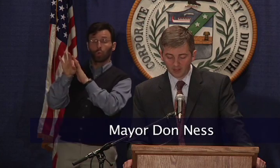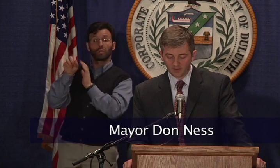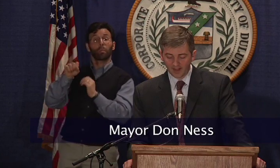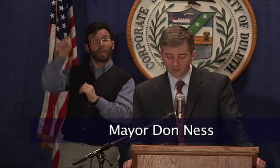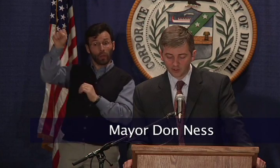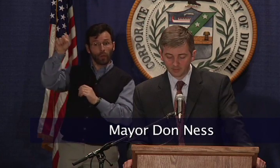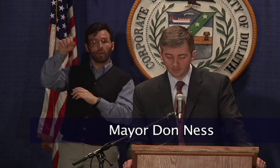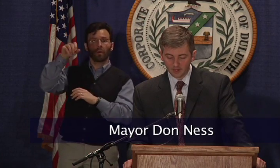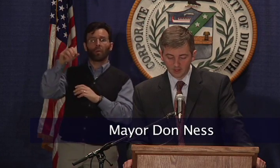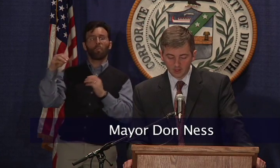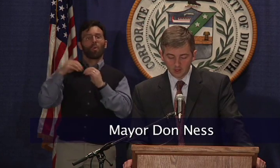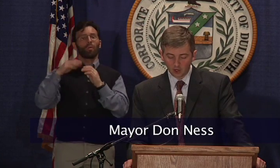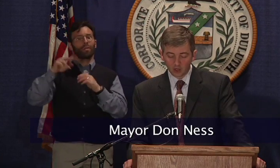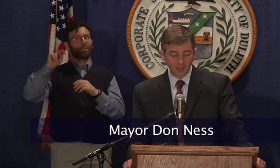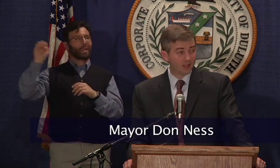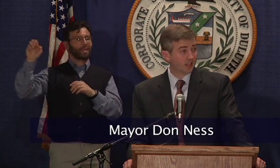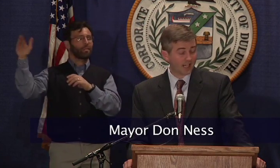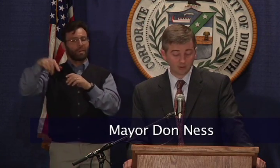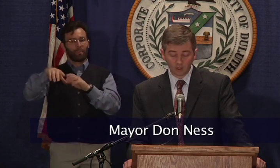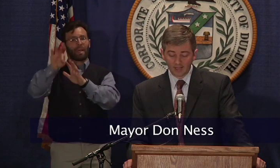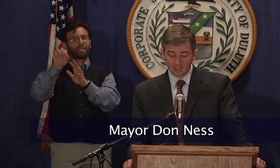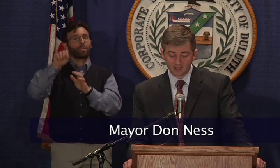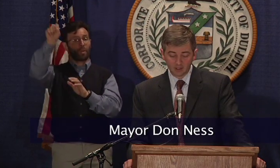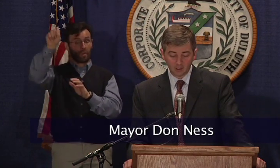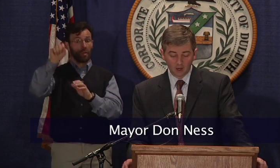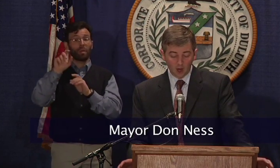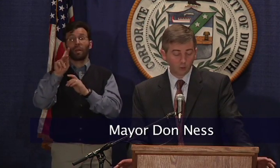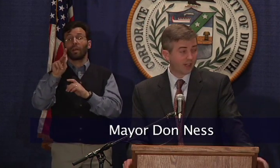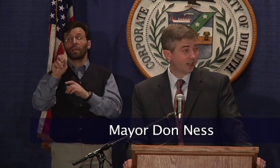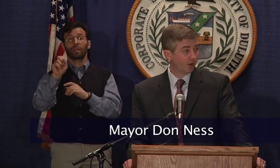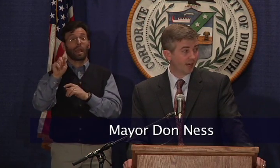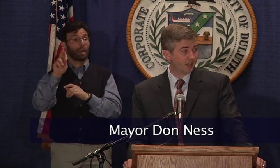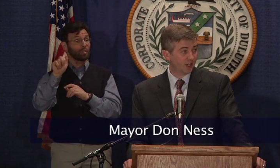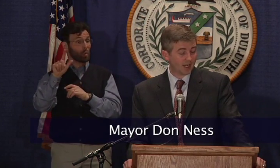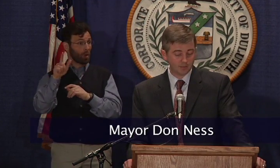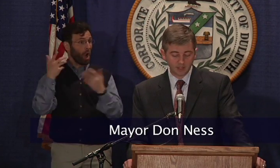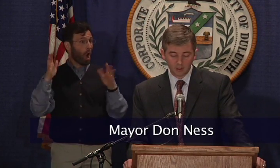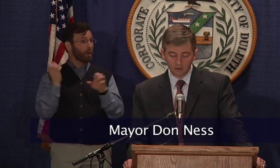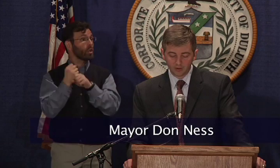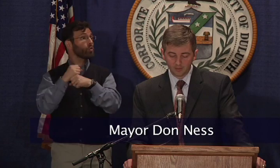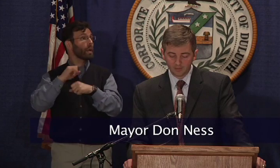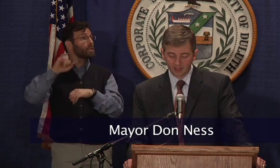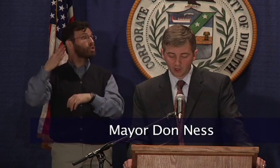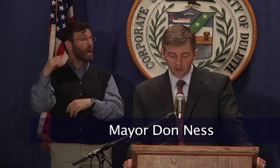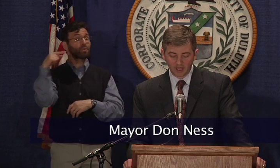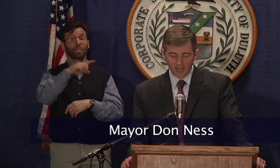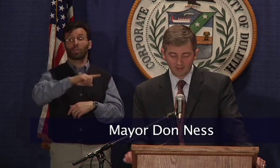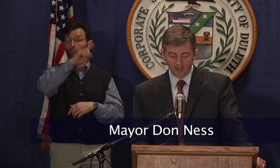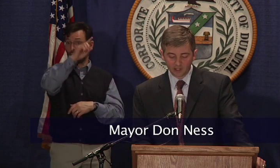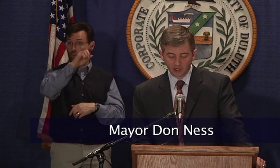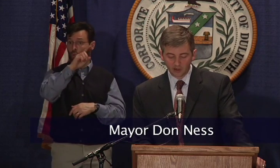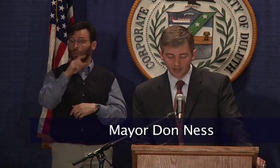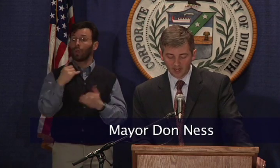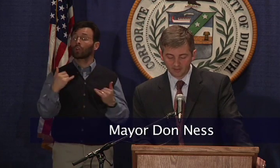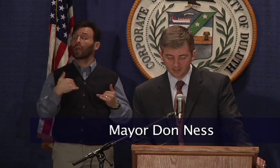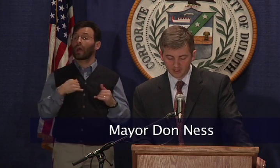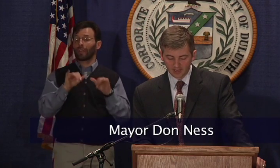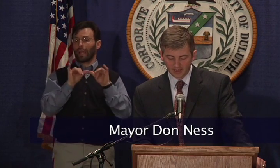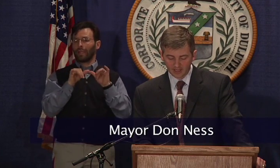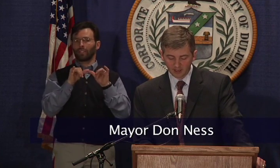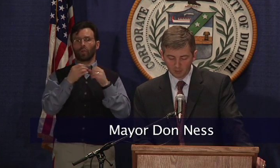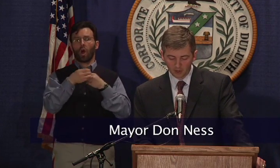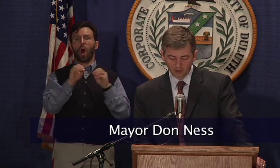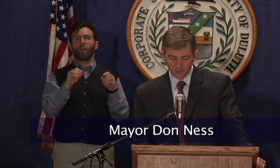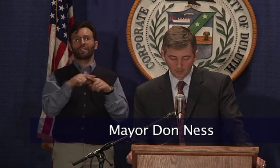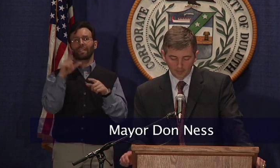for their manufacturing. Currently, Kestrel has already created jobs in Duluth. They currently have an engineering office